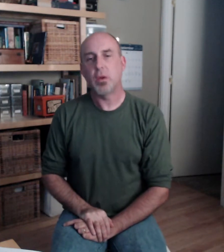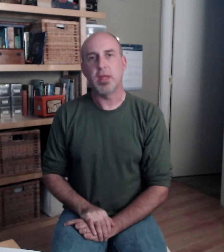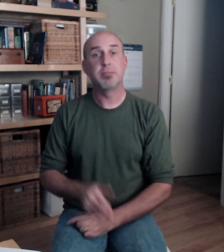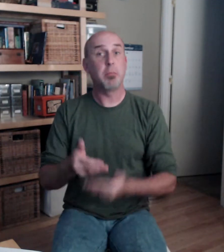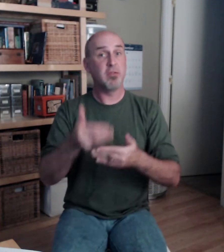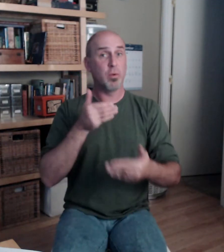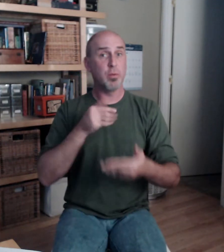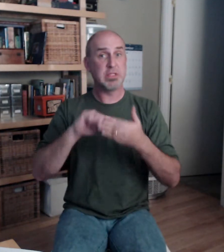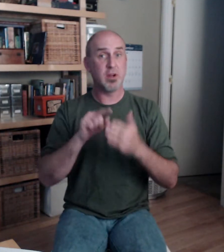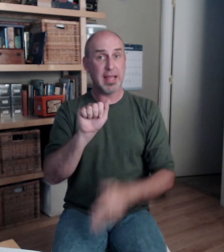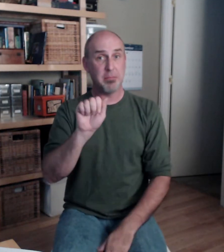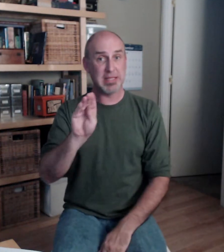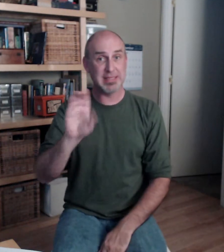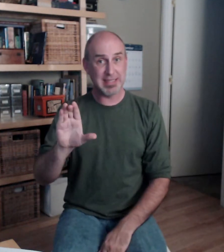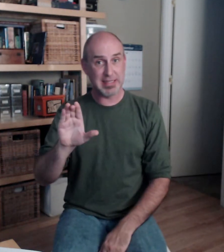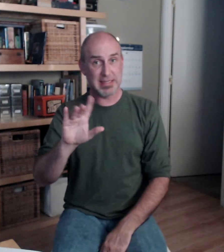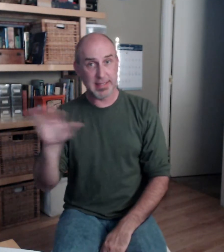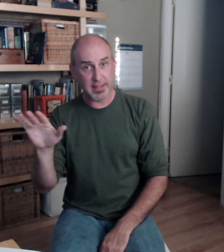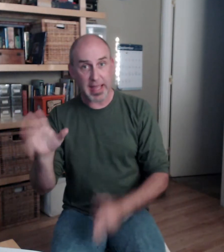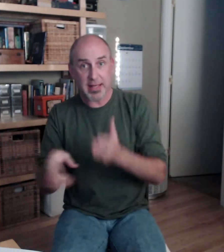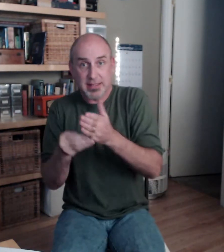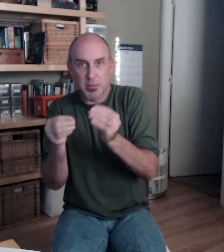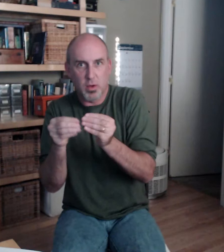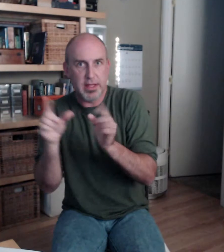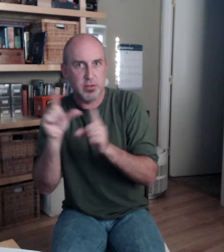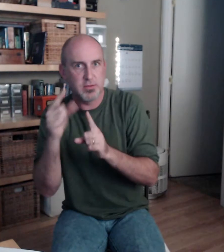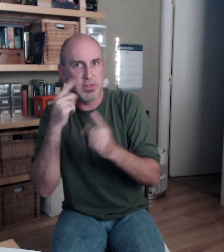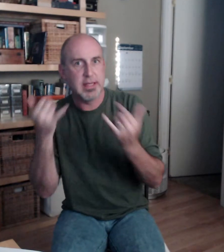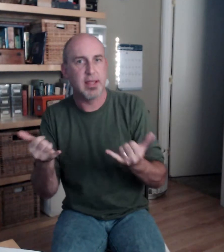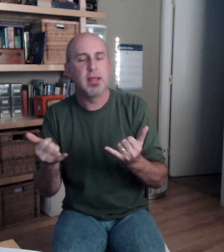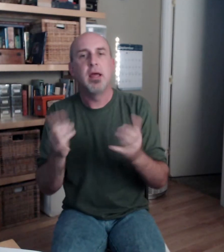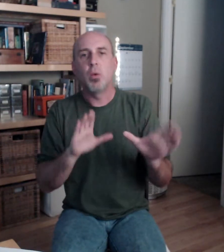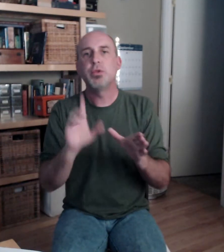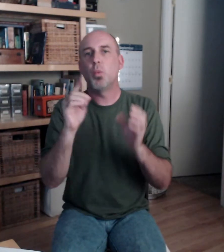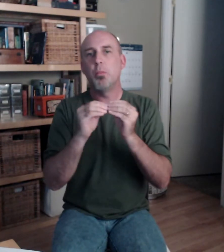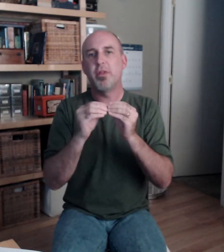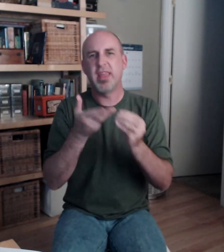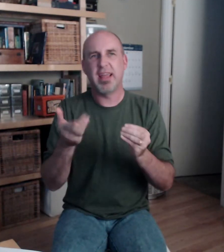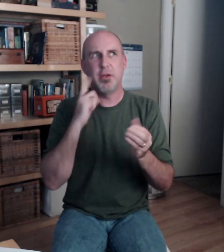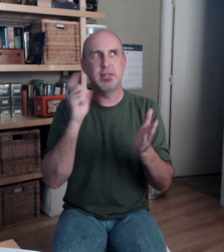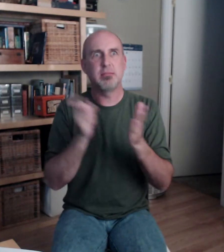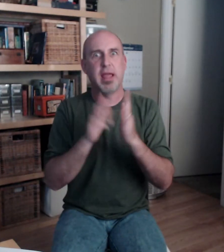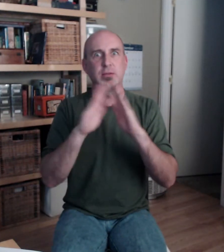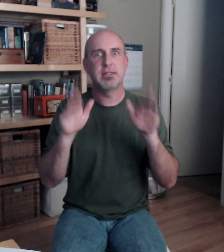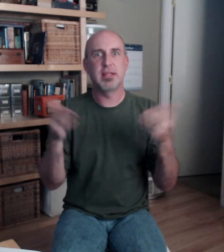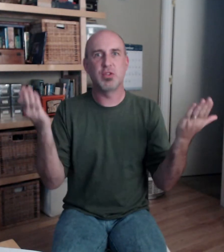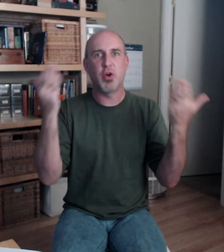Okay, before we start A, B, C, adding some more letters for today, I'm going to do one more thing. I notice my house is getting